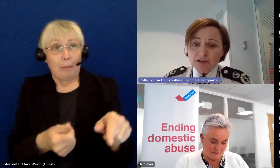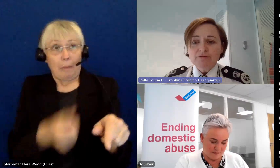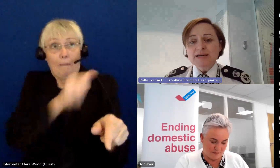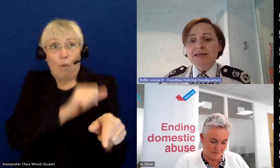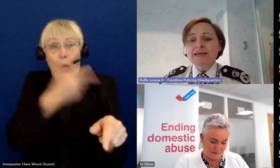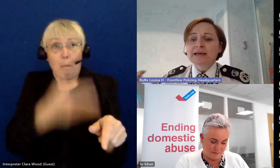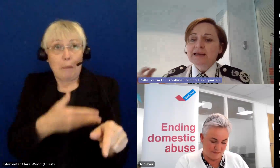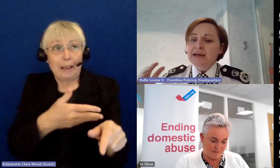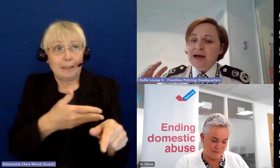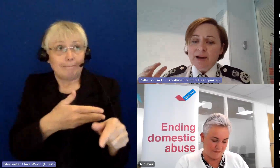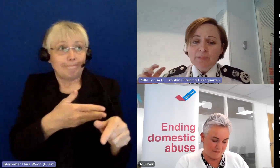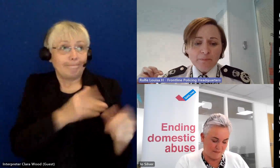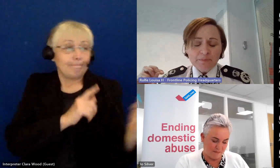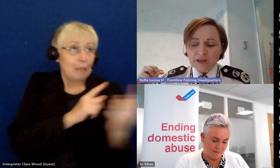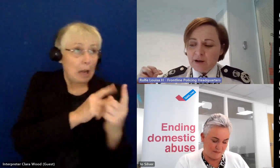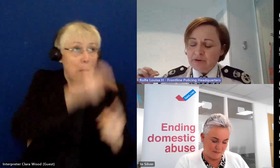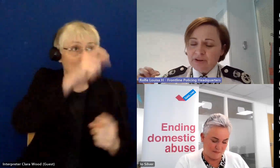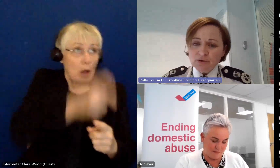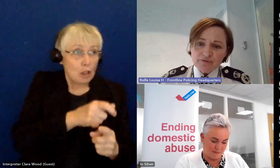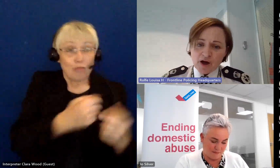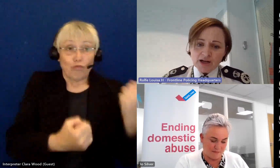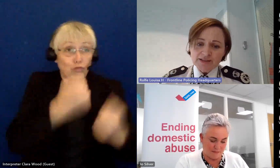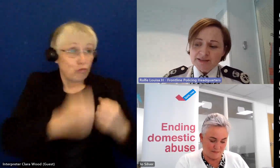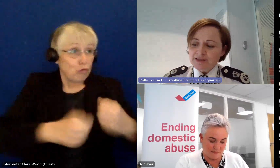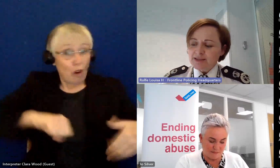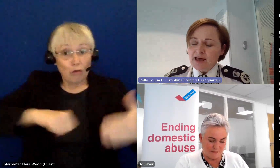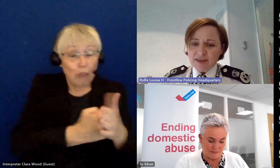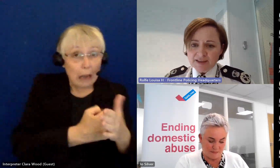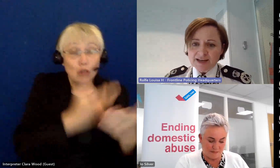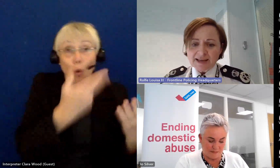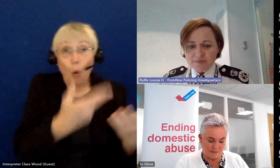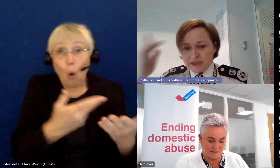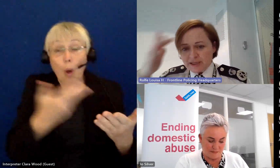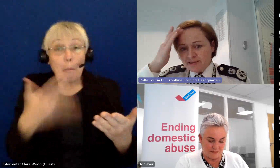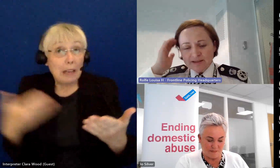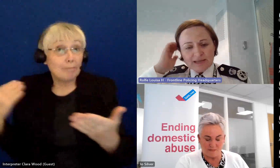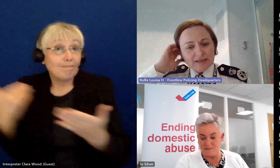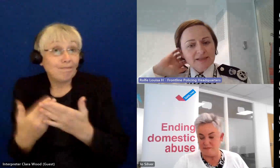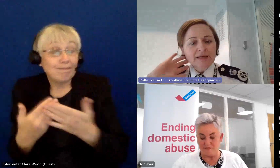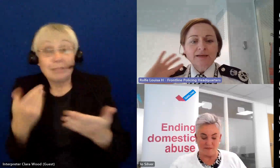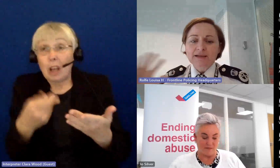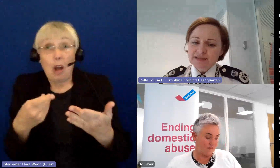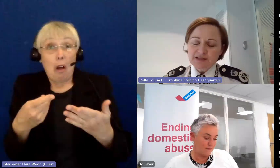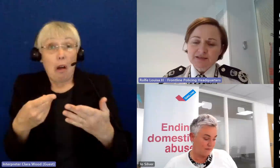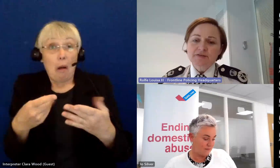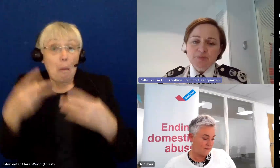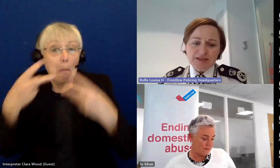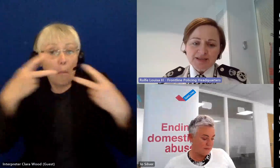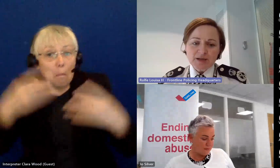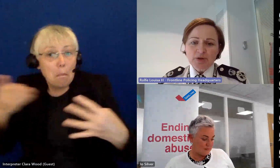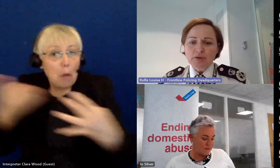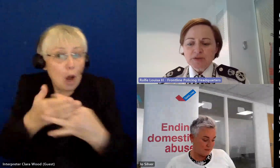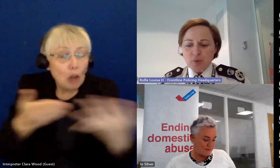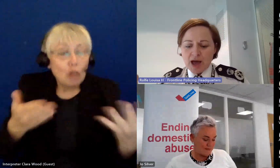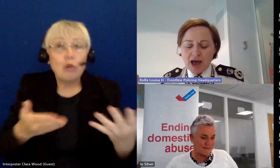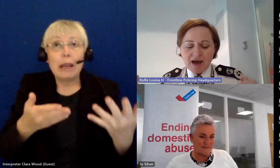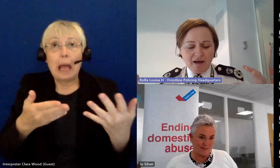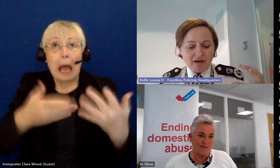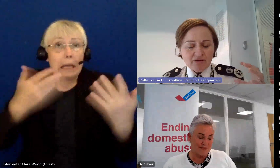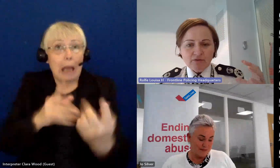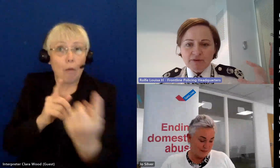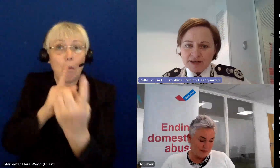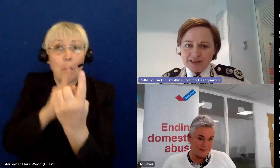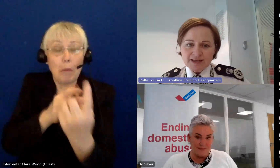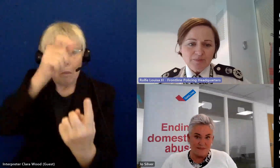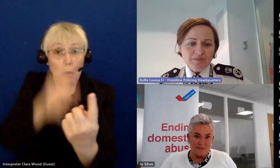a burglary, youth violence, and then the next minute they're attending an incident of domestic abuse